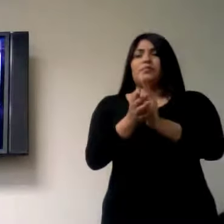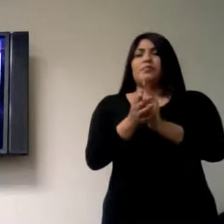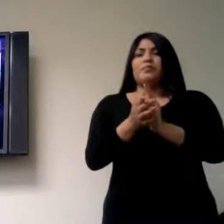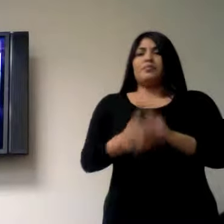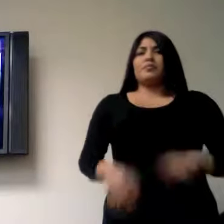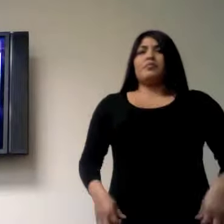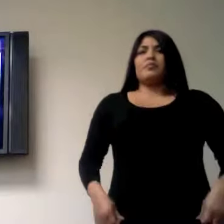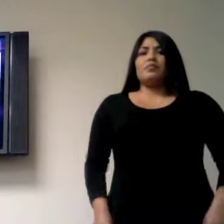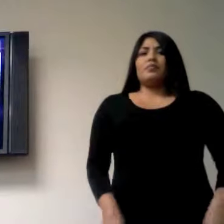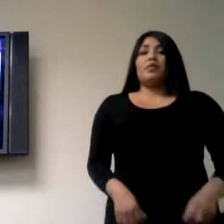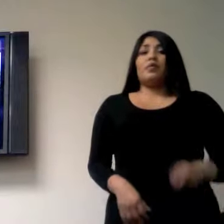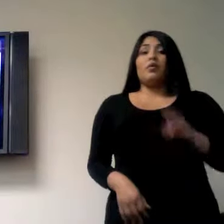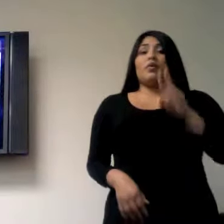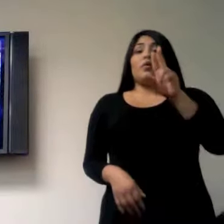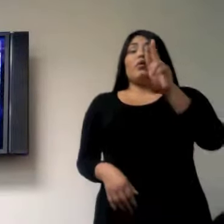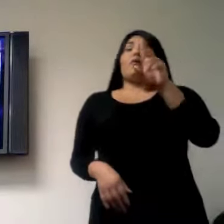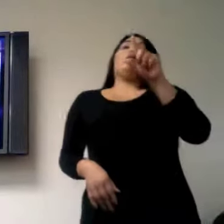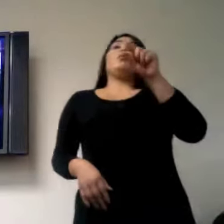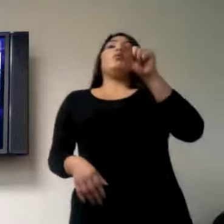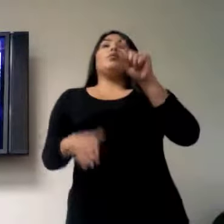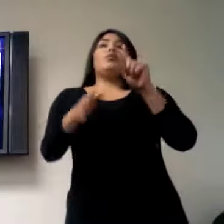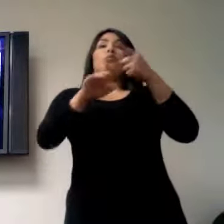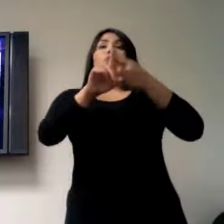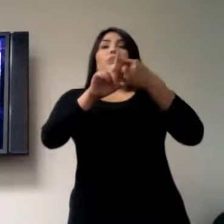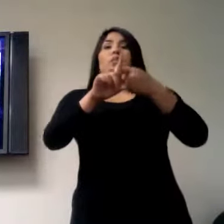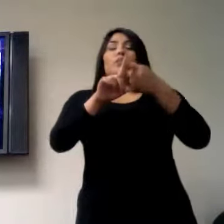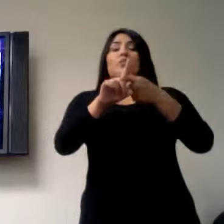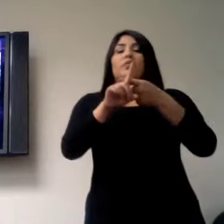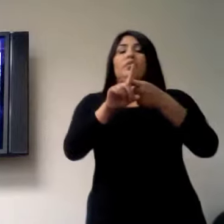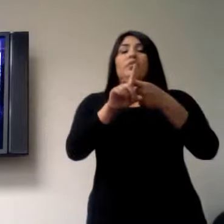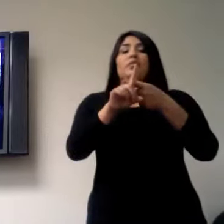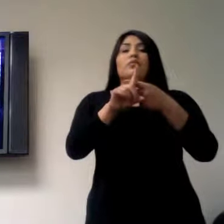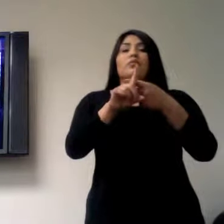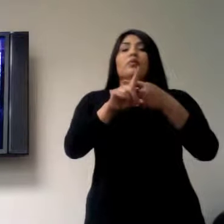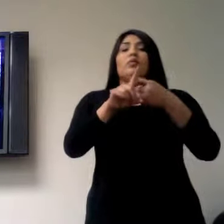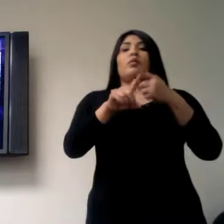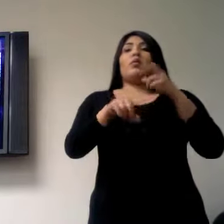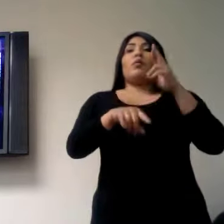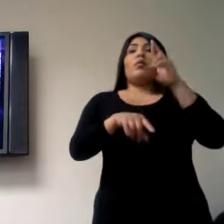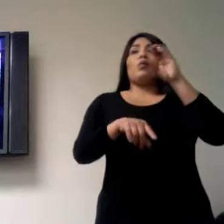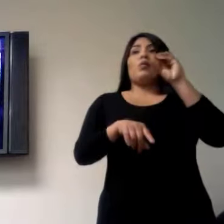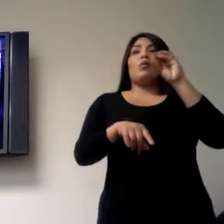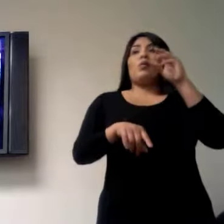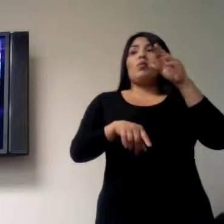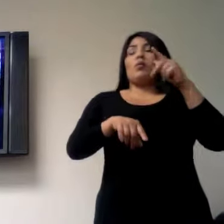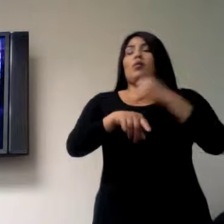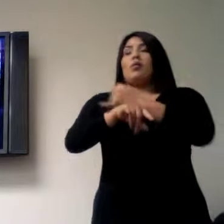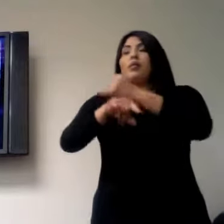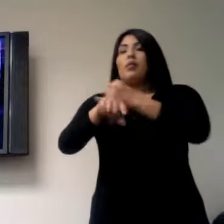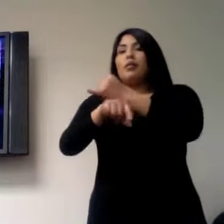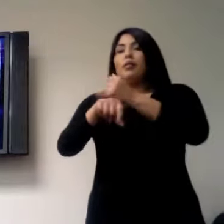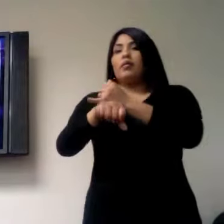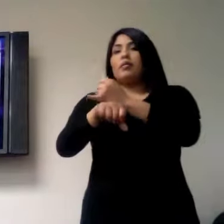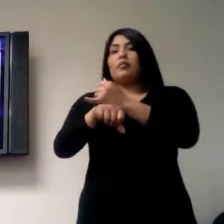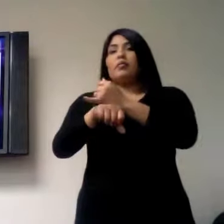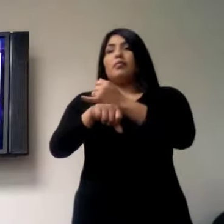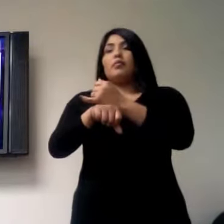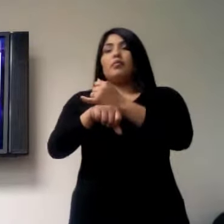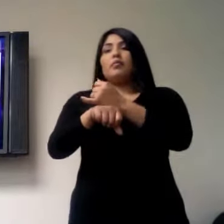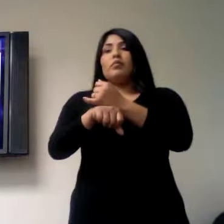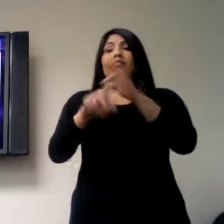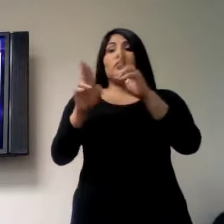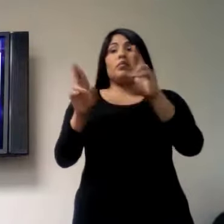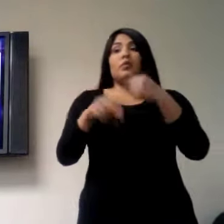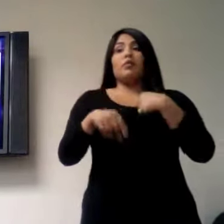During the 20 months while the Rock Island prison was operational, 4 different Union regiments were assigned the task of guarding